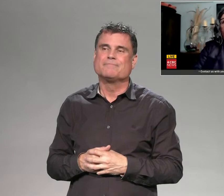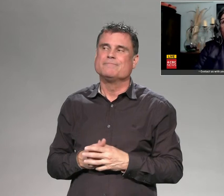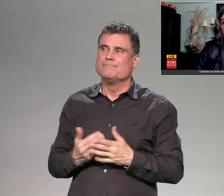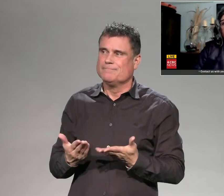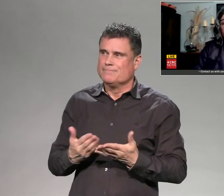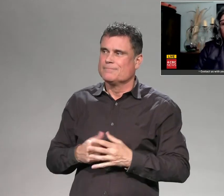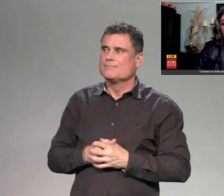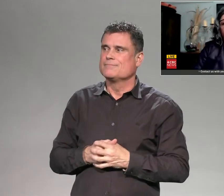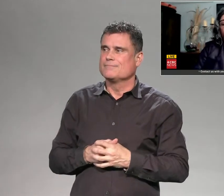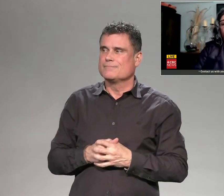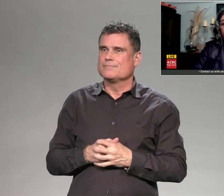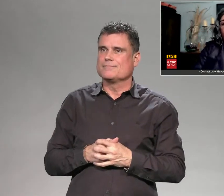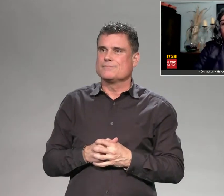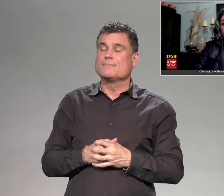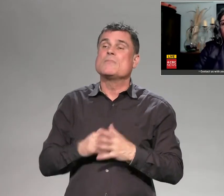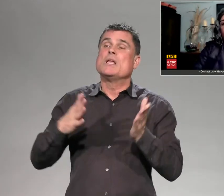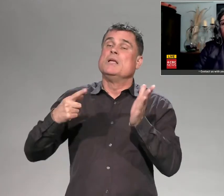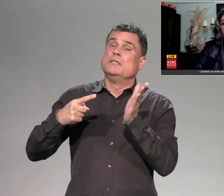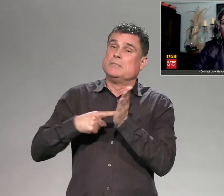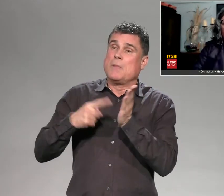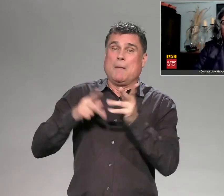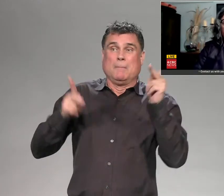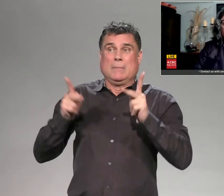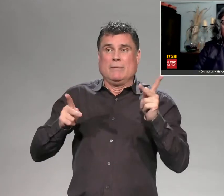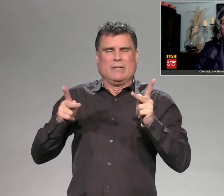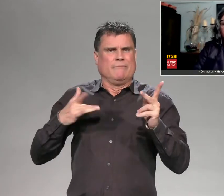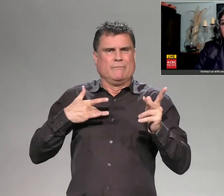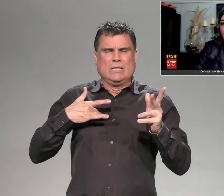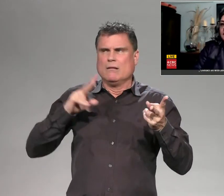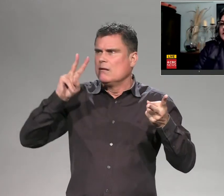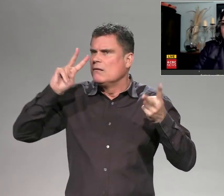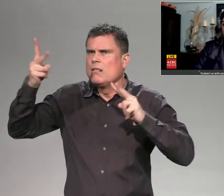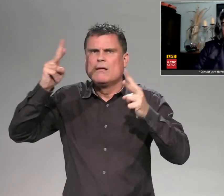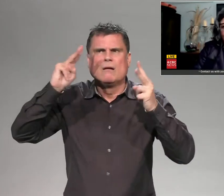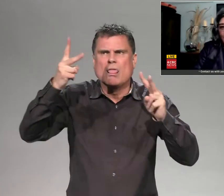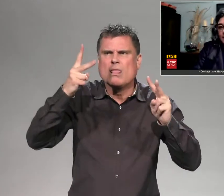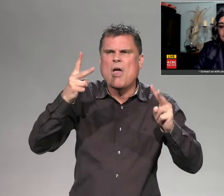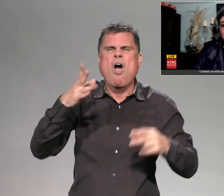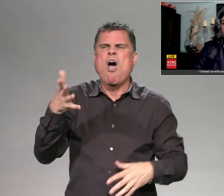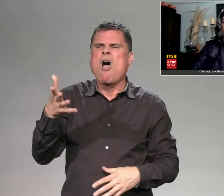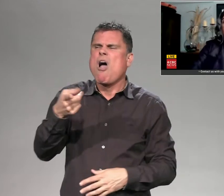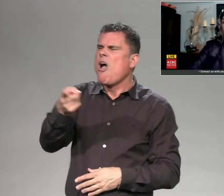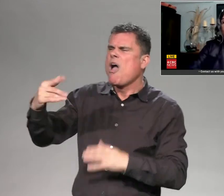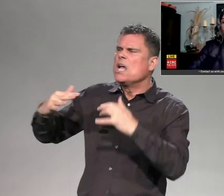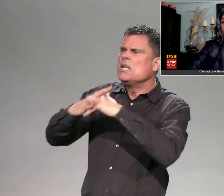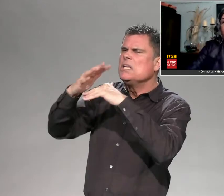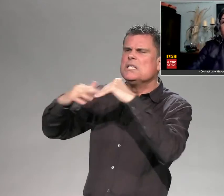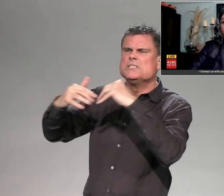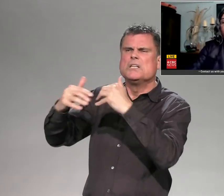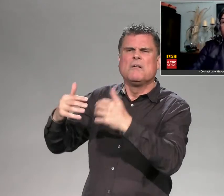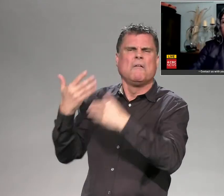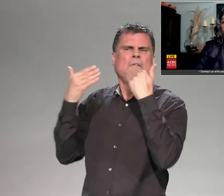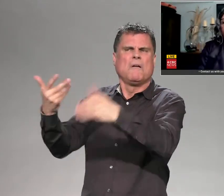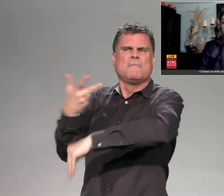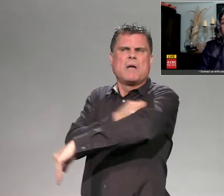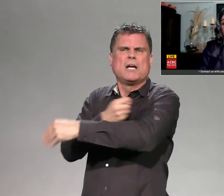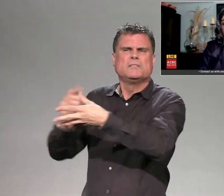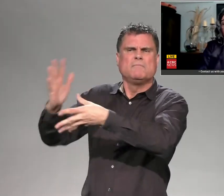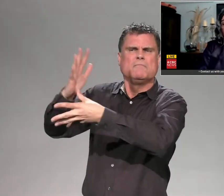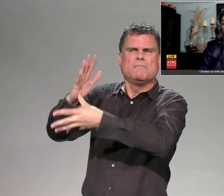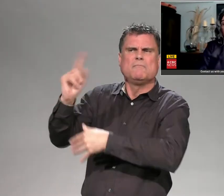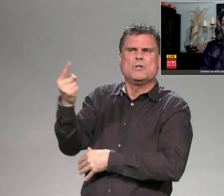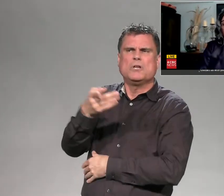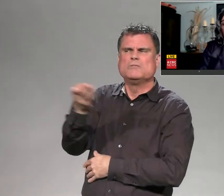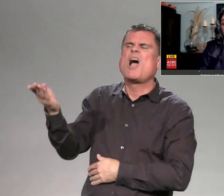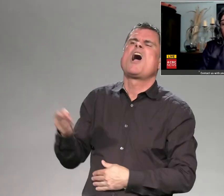are the cause of any outbreak in community, where we've proven that that is not the case, that even though the First